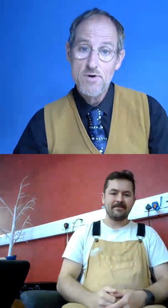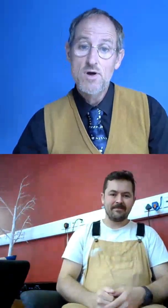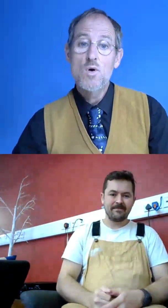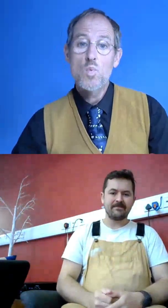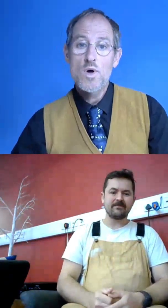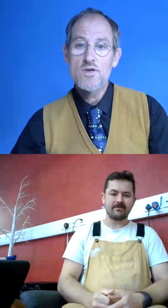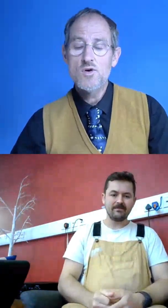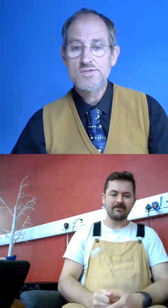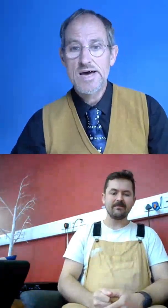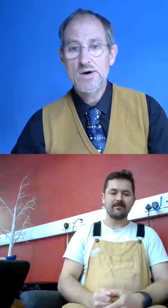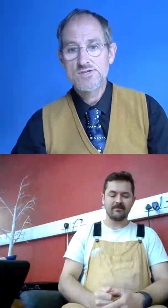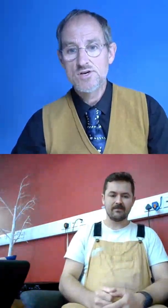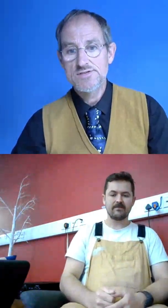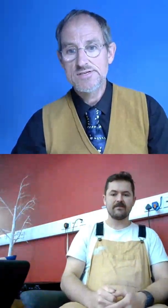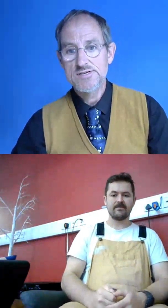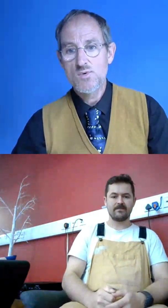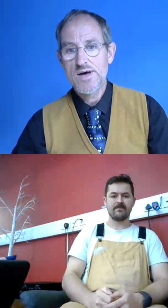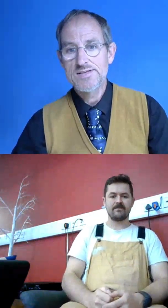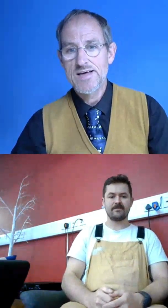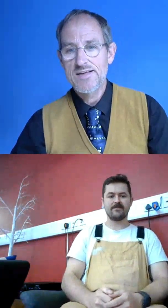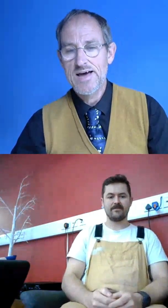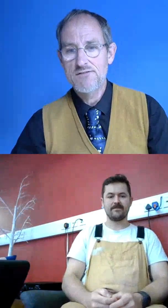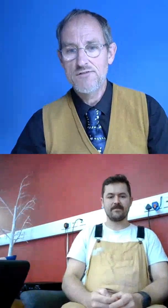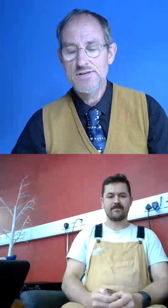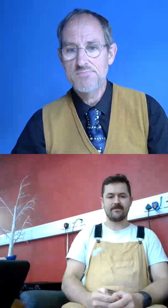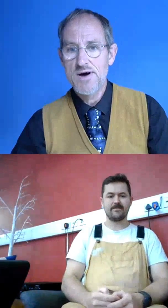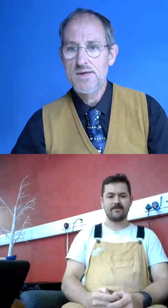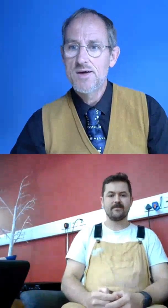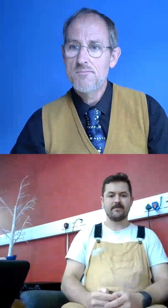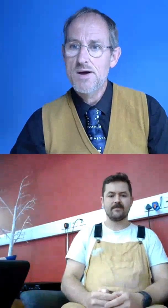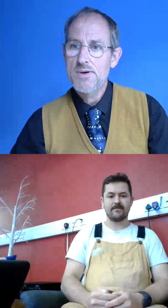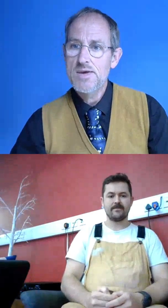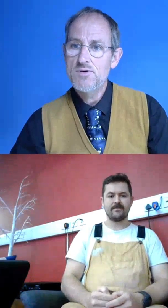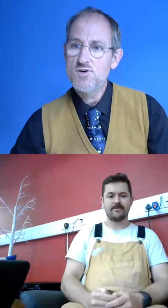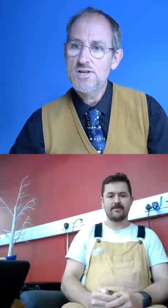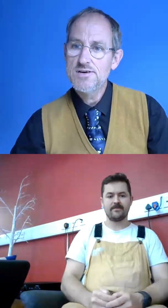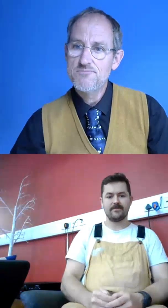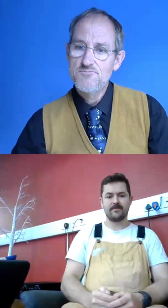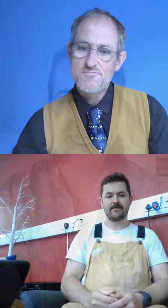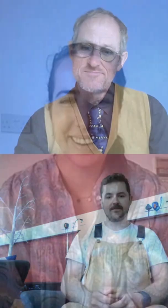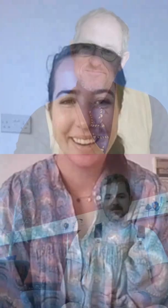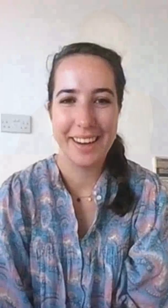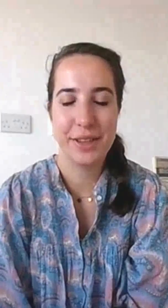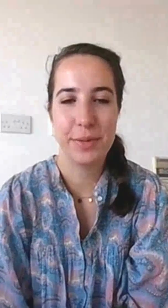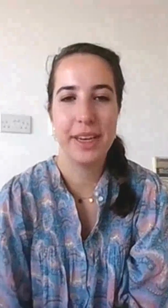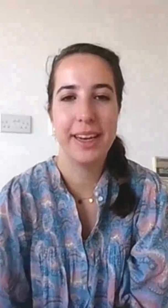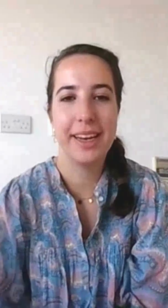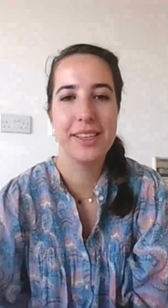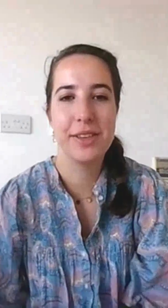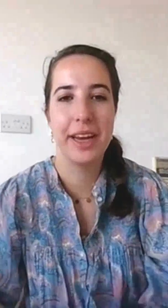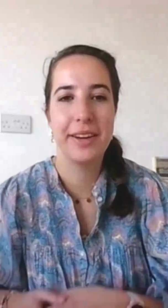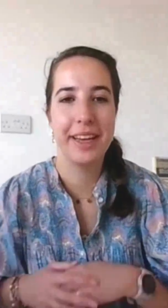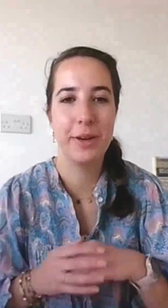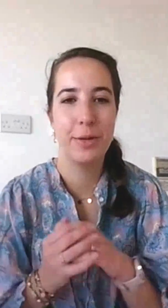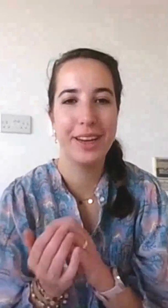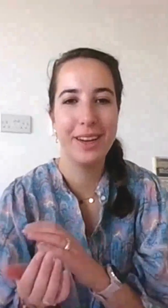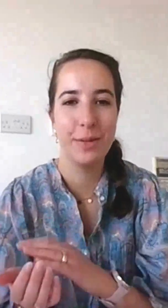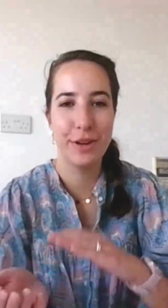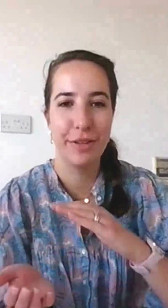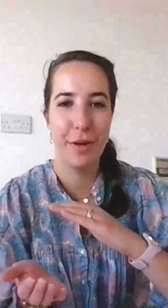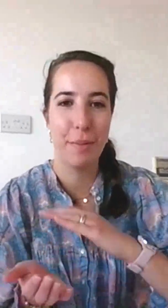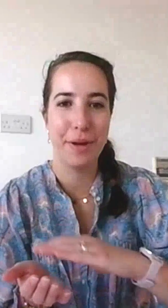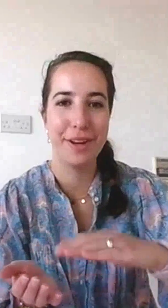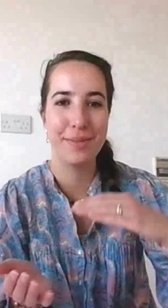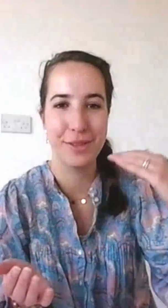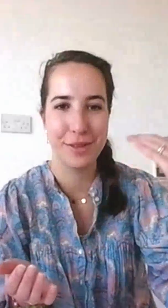benefits them when they're using our services. So I kind of feel it's my baby, really. It's really nice to hear that you